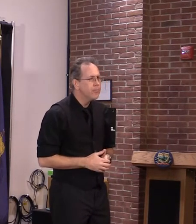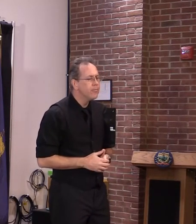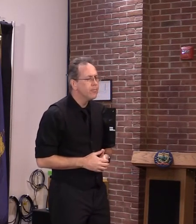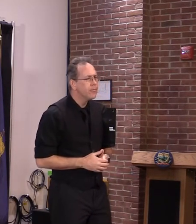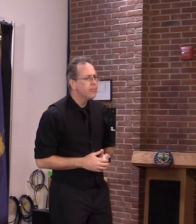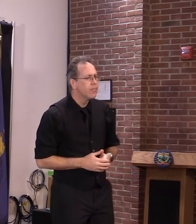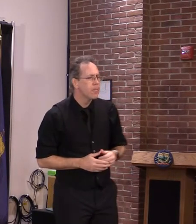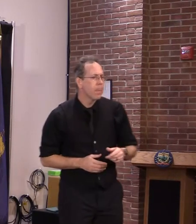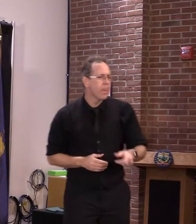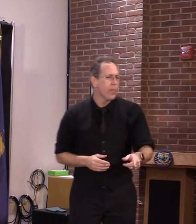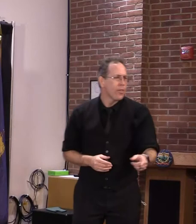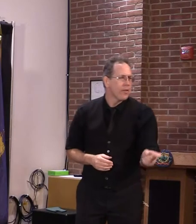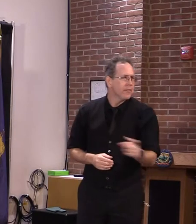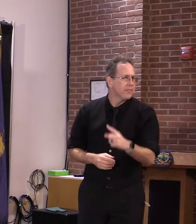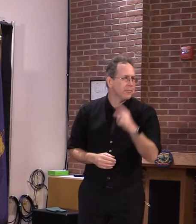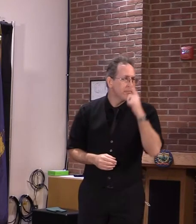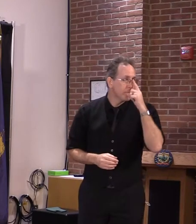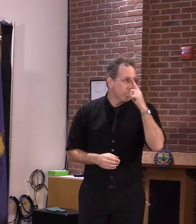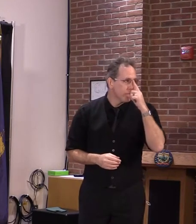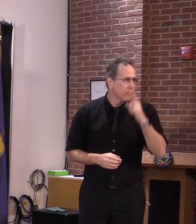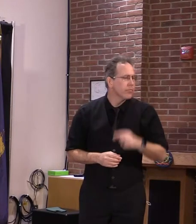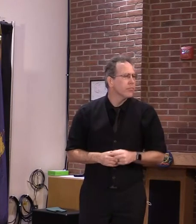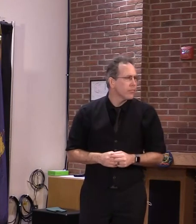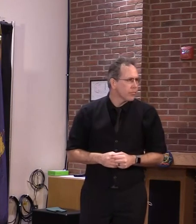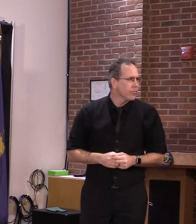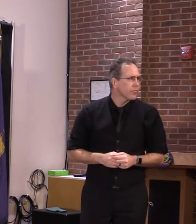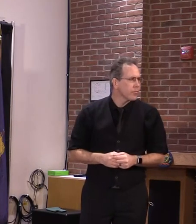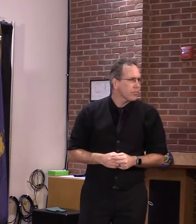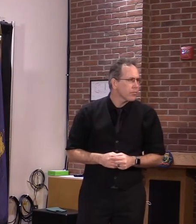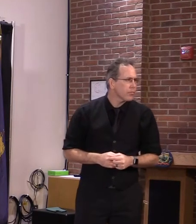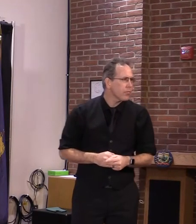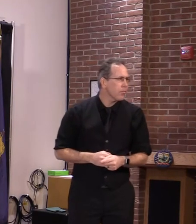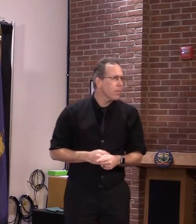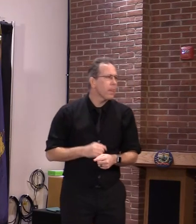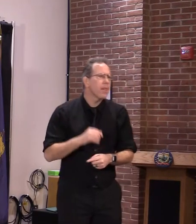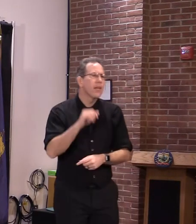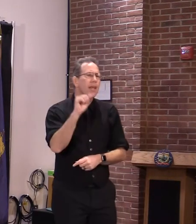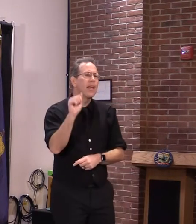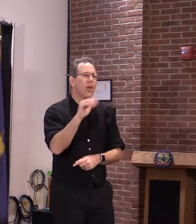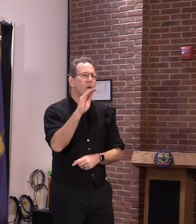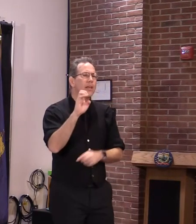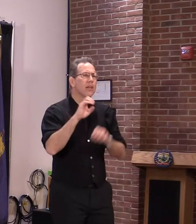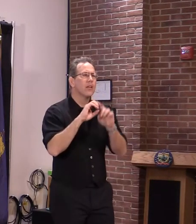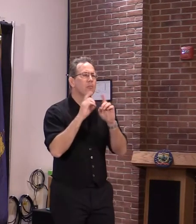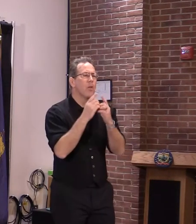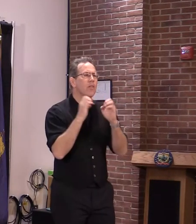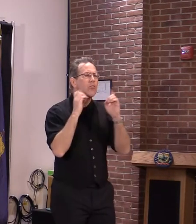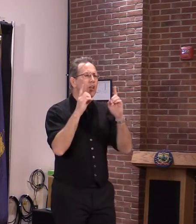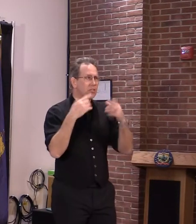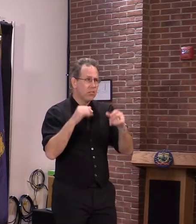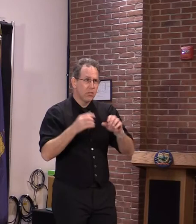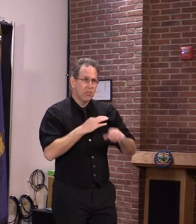Are all AOE staffers back to normal operations, working in person in the state offices at this point? No.